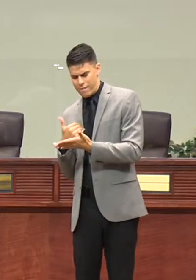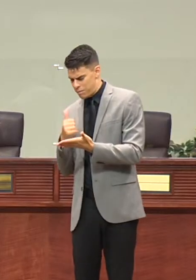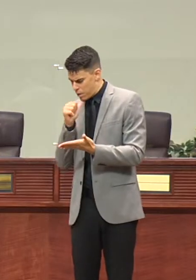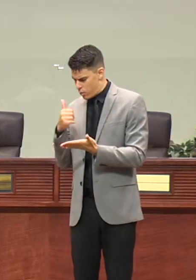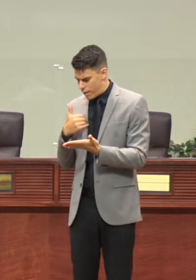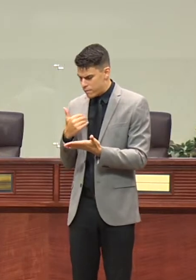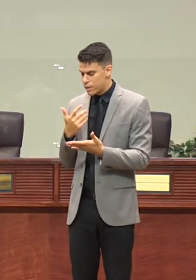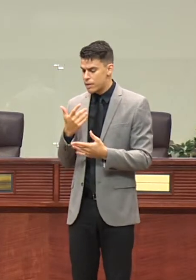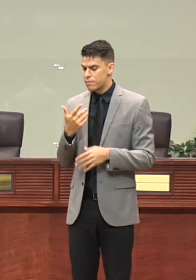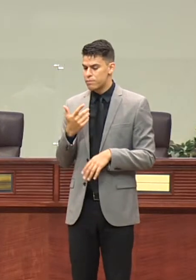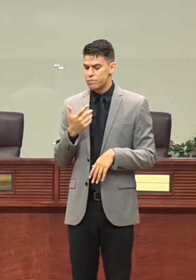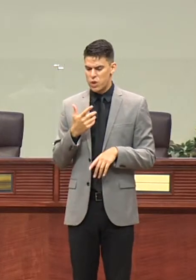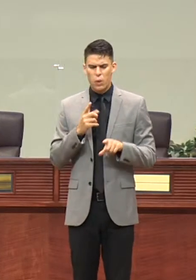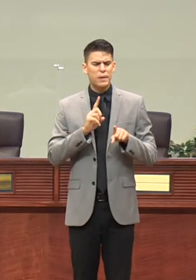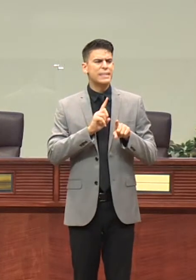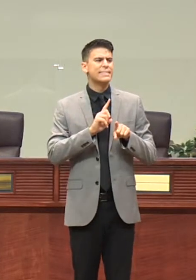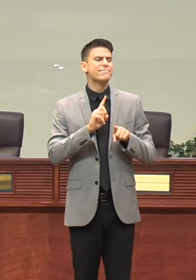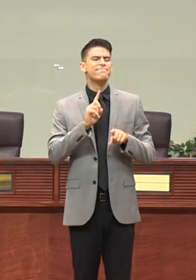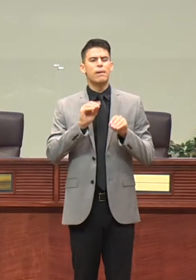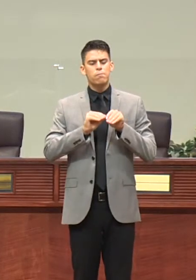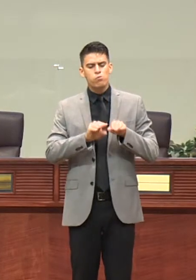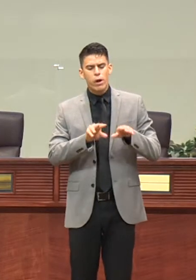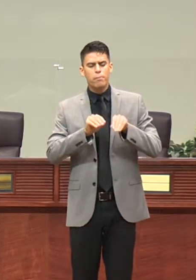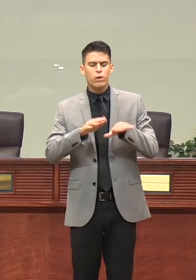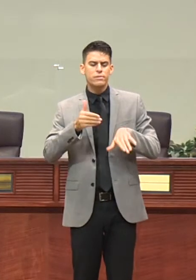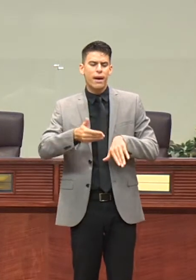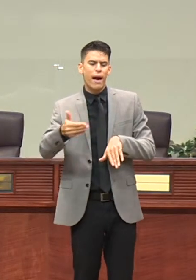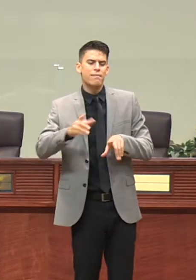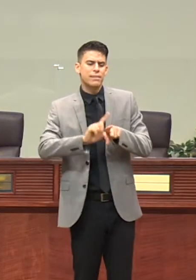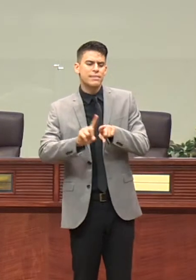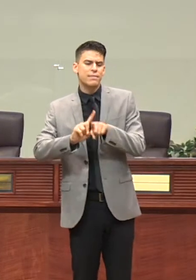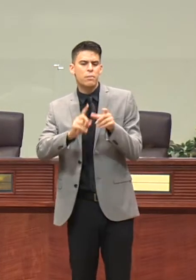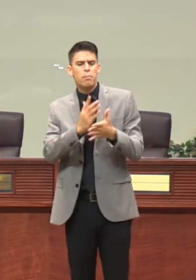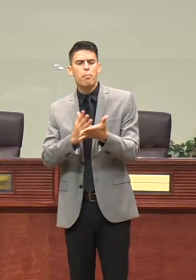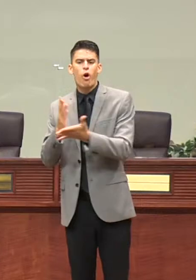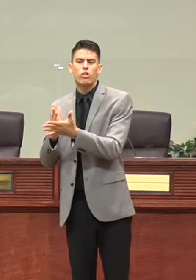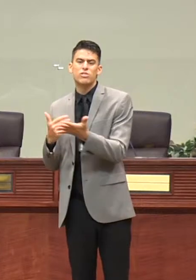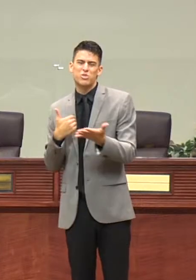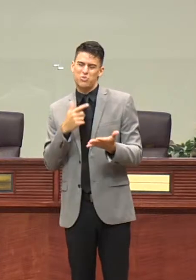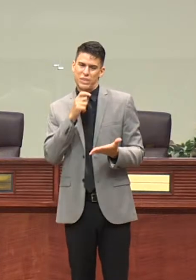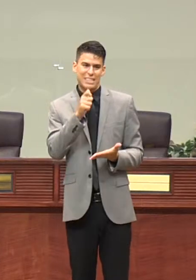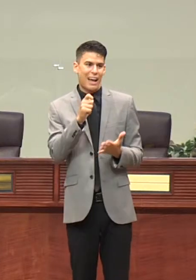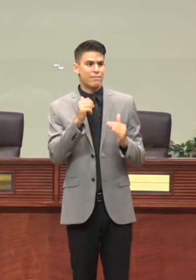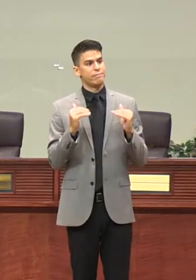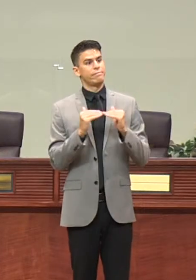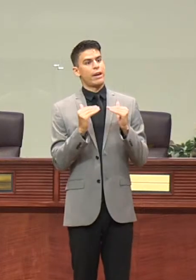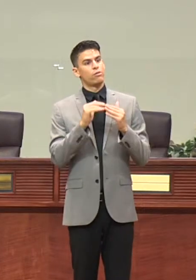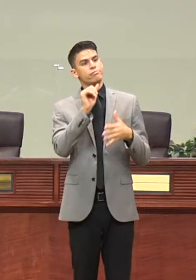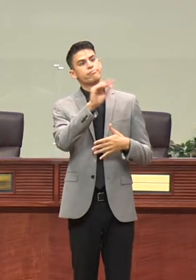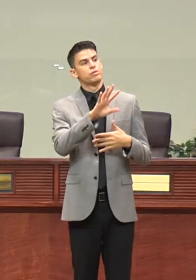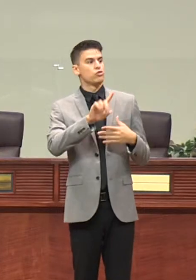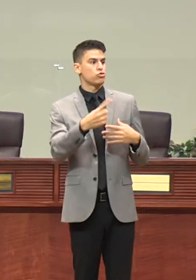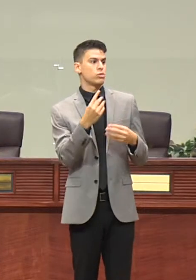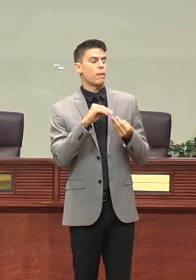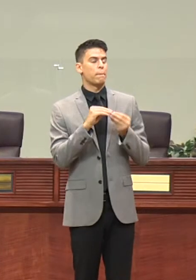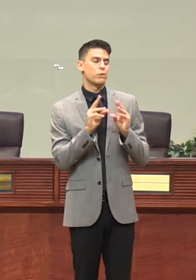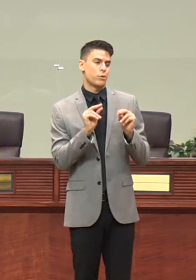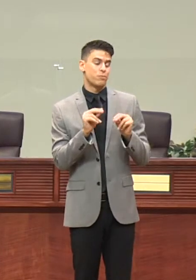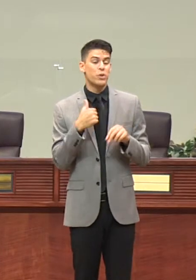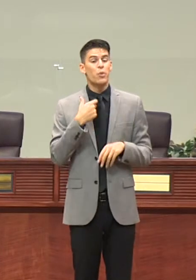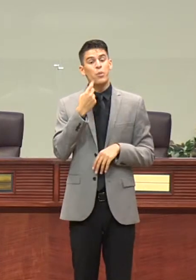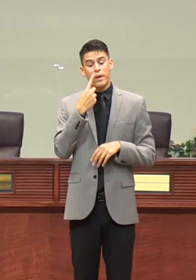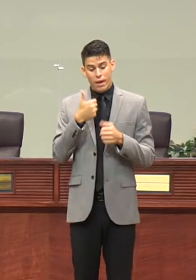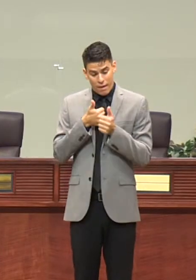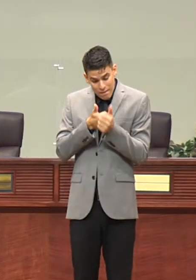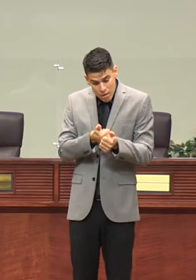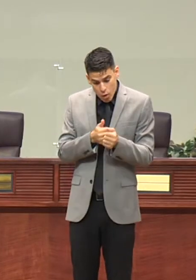different phases, so it would be unfair to just give a number because we follow outbreaks up